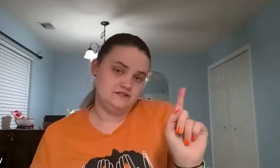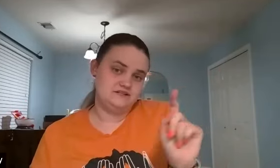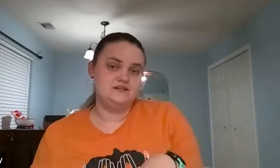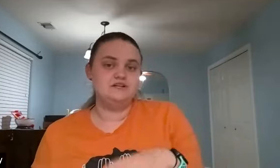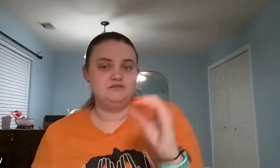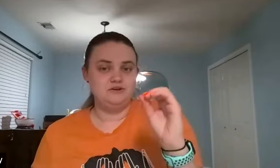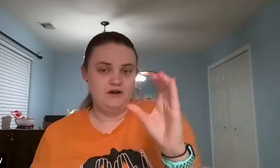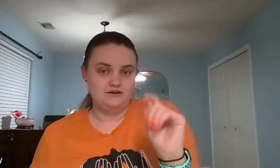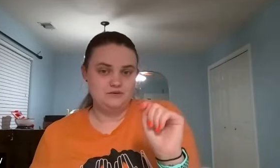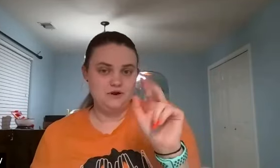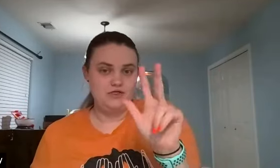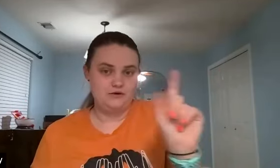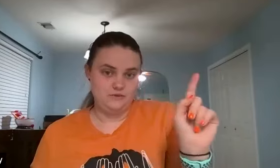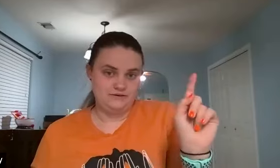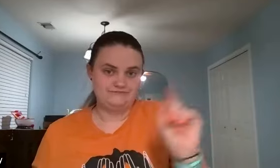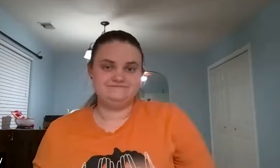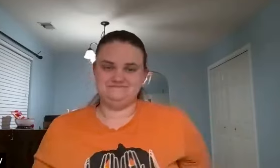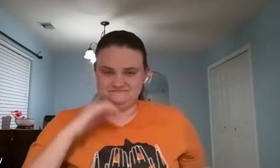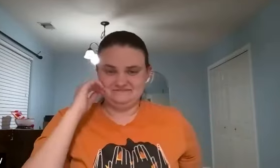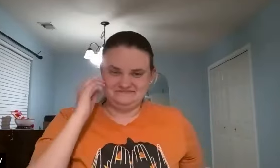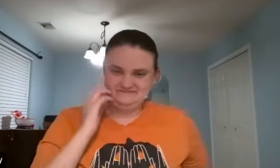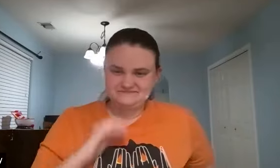31st, you would do October 31.